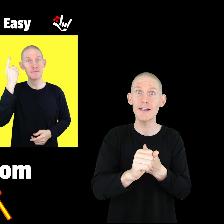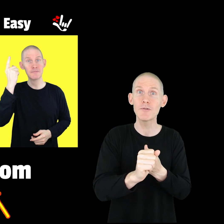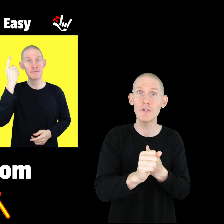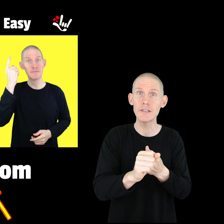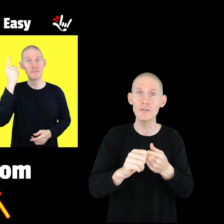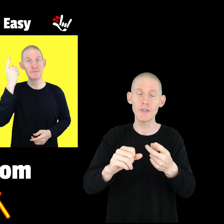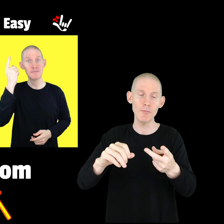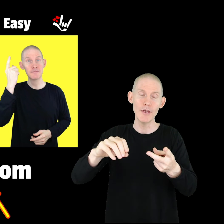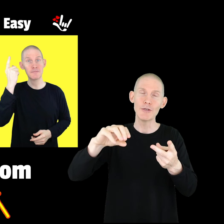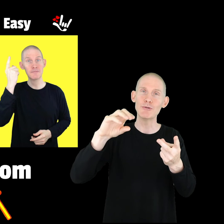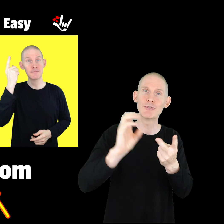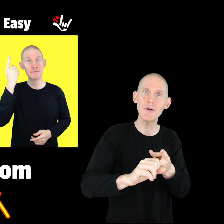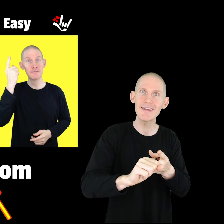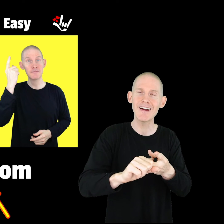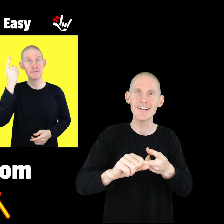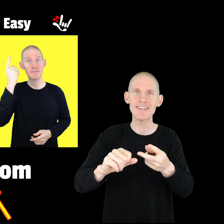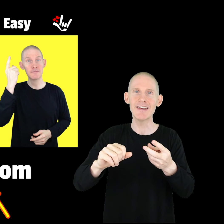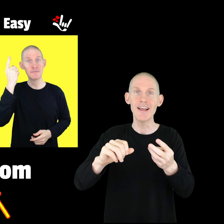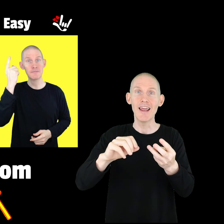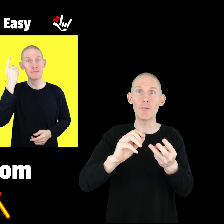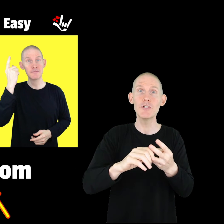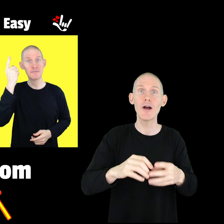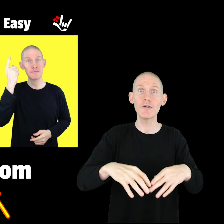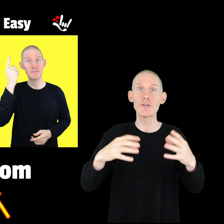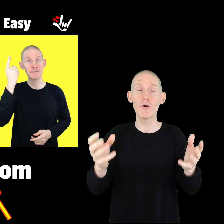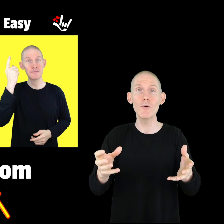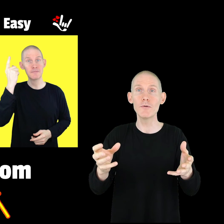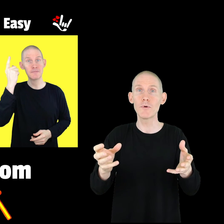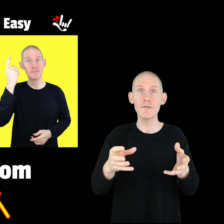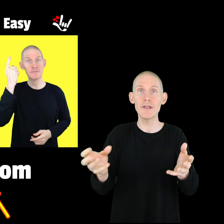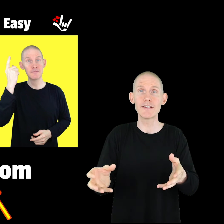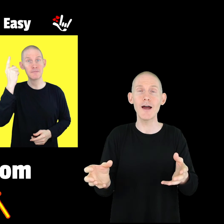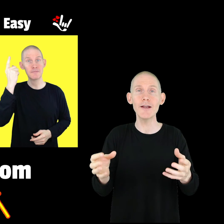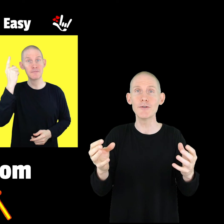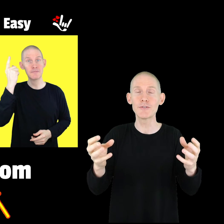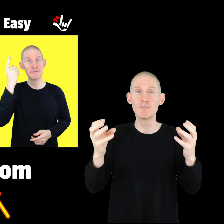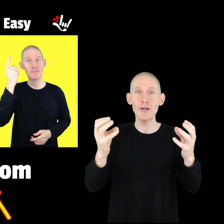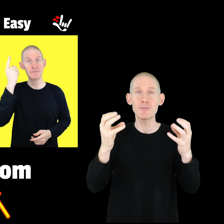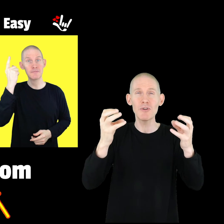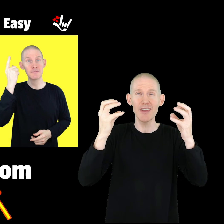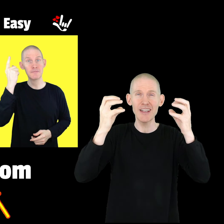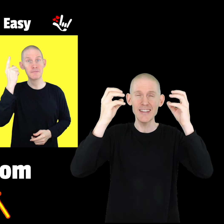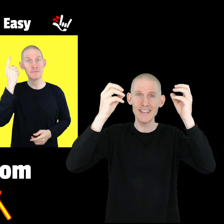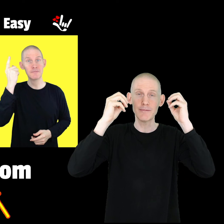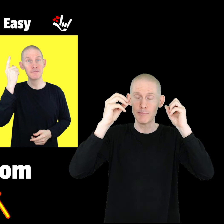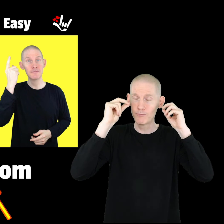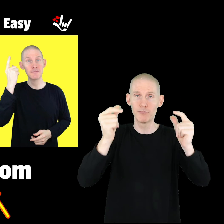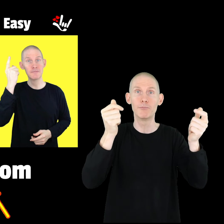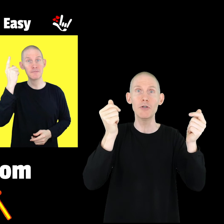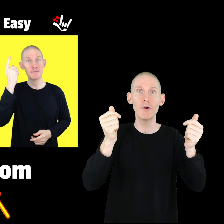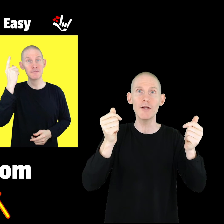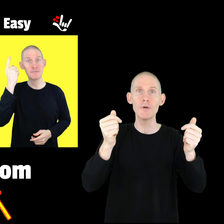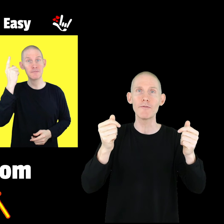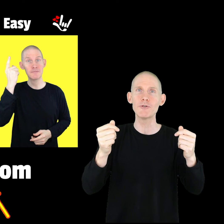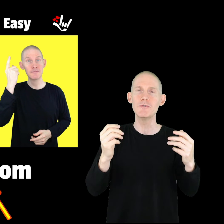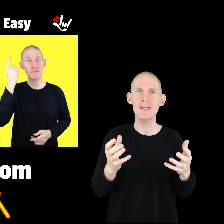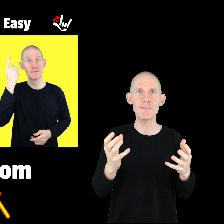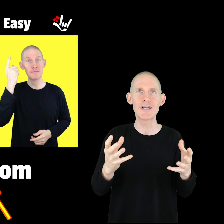the relationship, you enjoy the content, and when you're out on your own, whatever they taught you is much more likely to be ready whenever you need it because